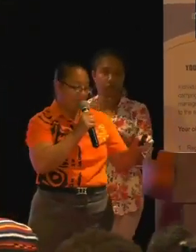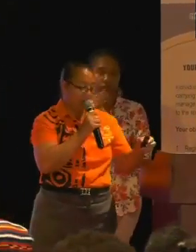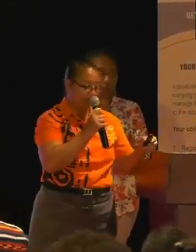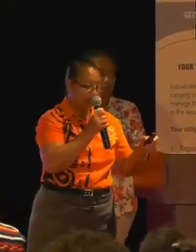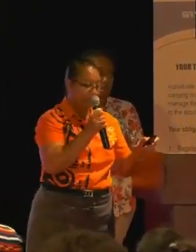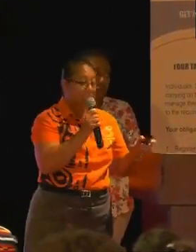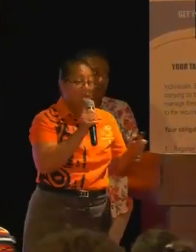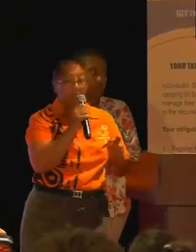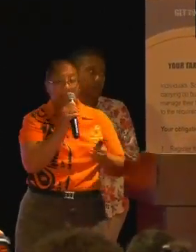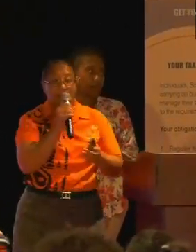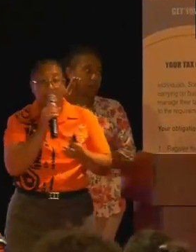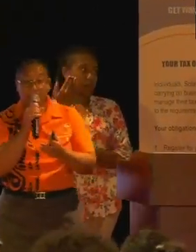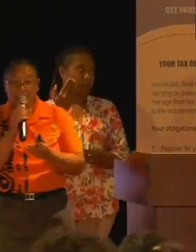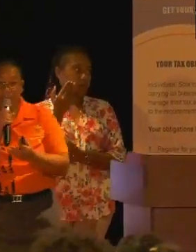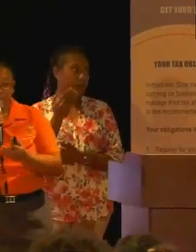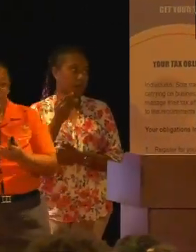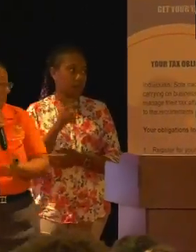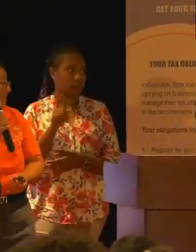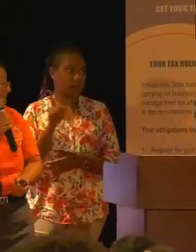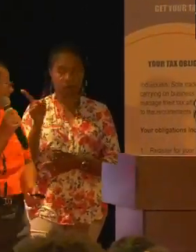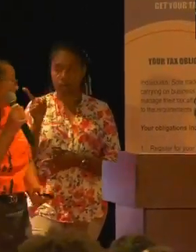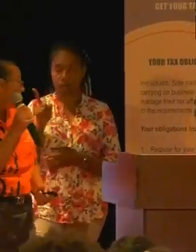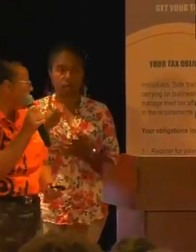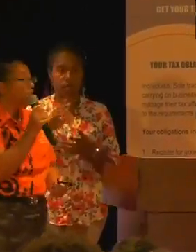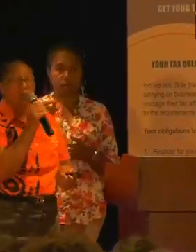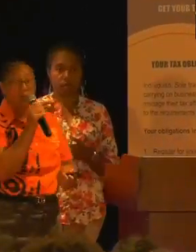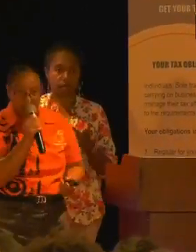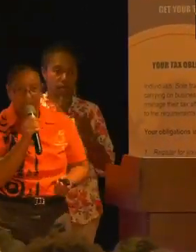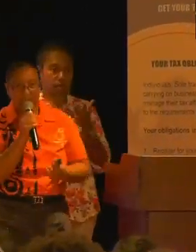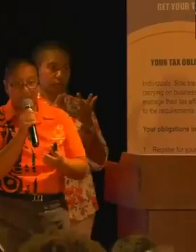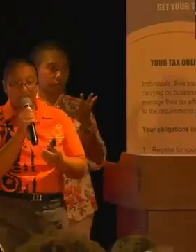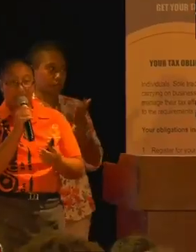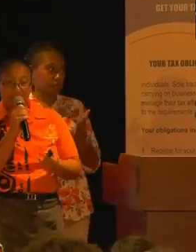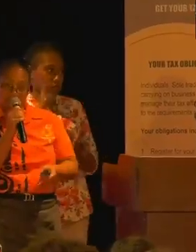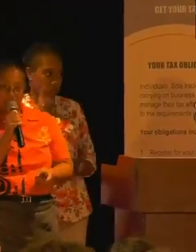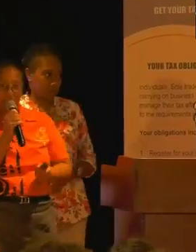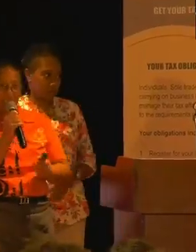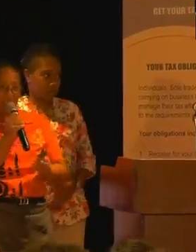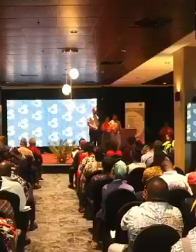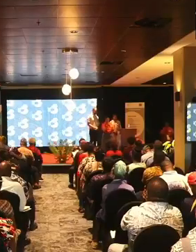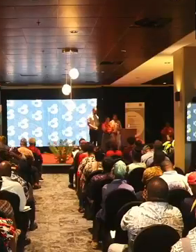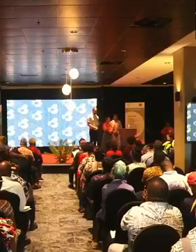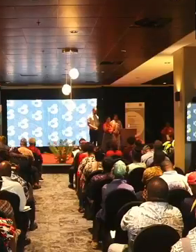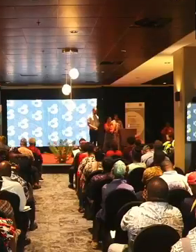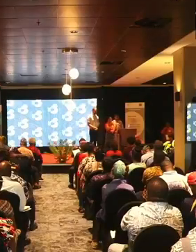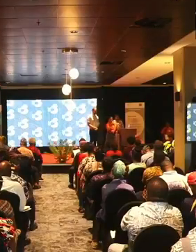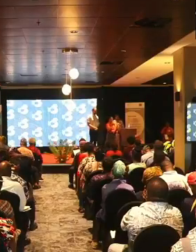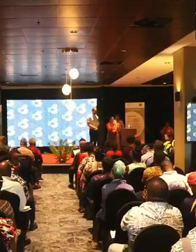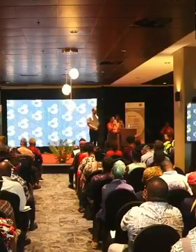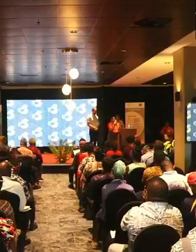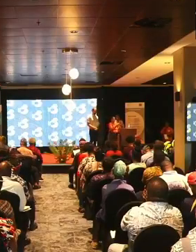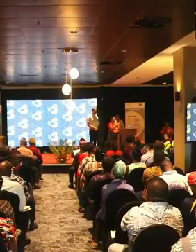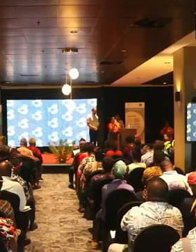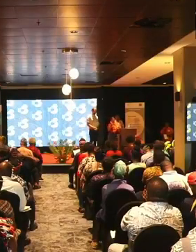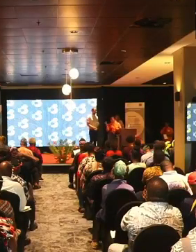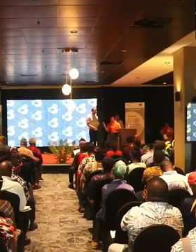MyIRC. Thank you. And after that, we can get your questions or